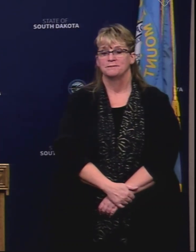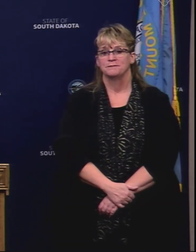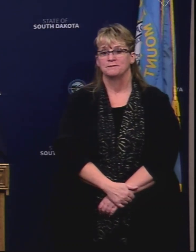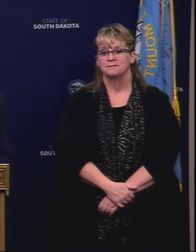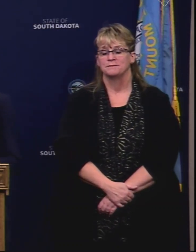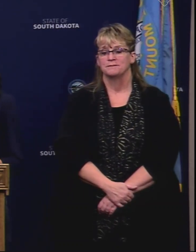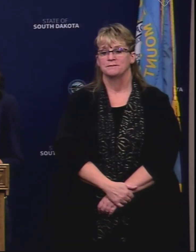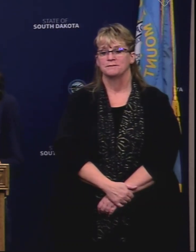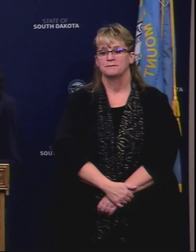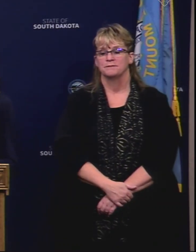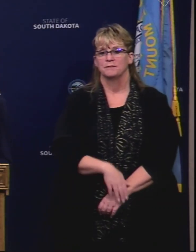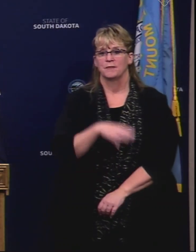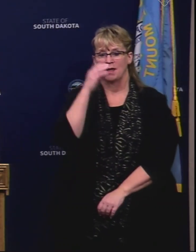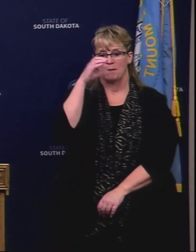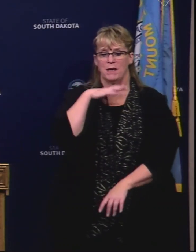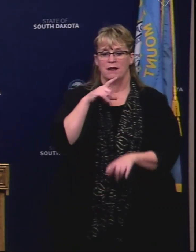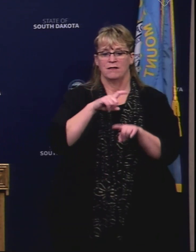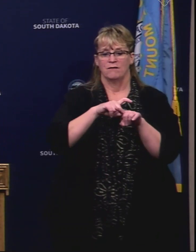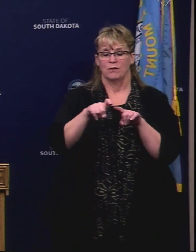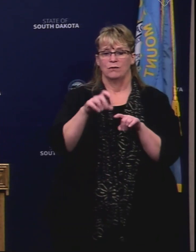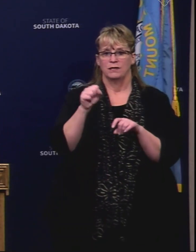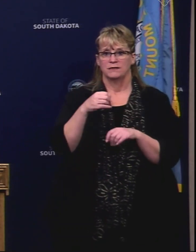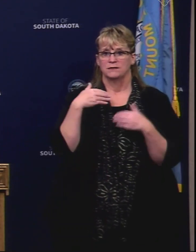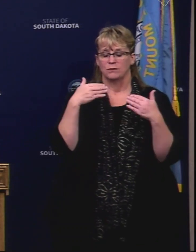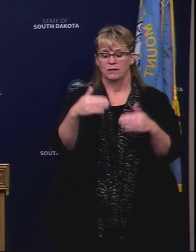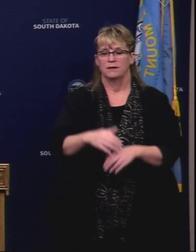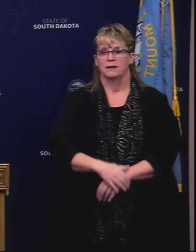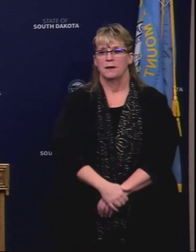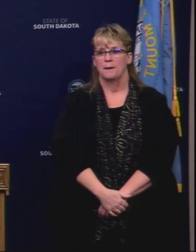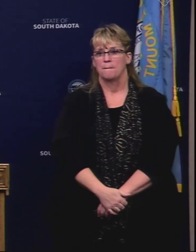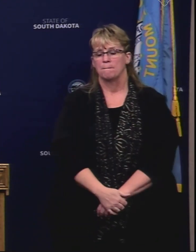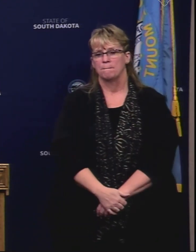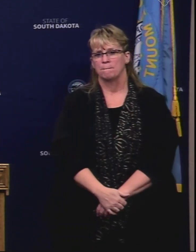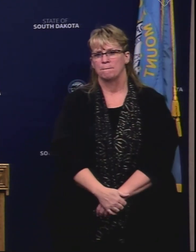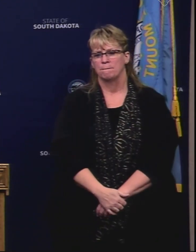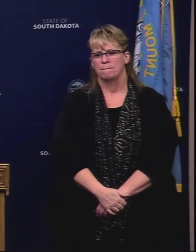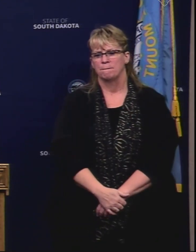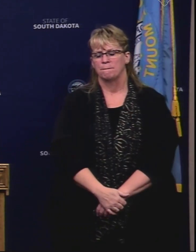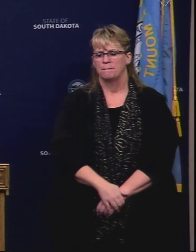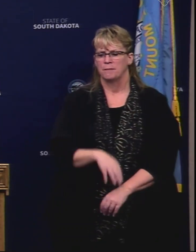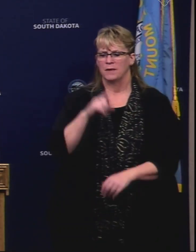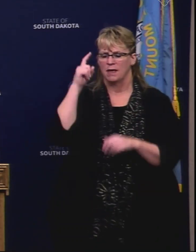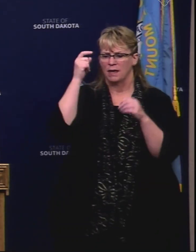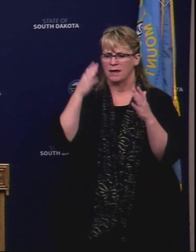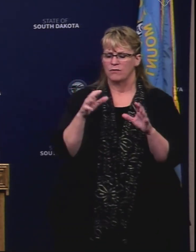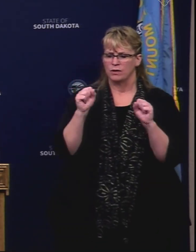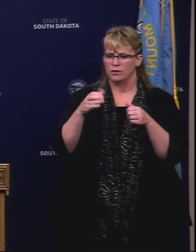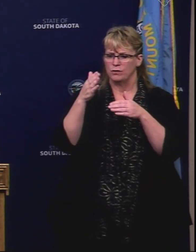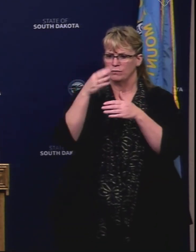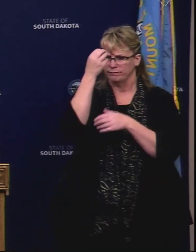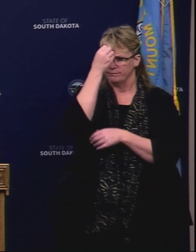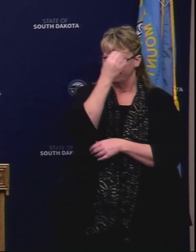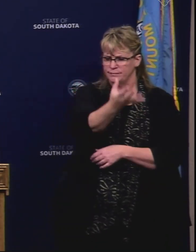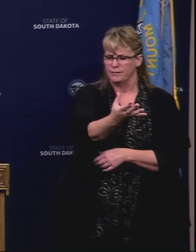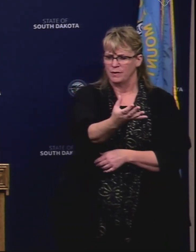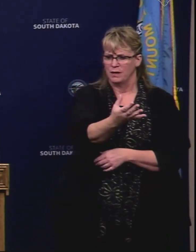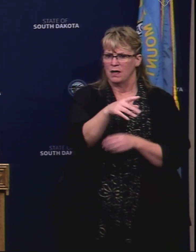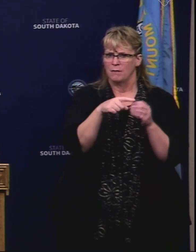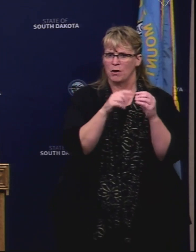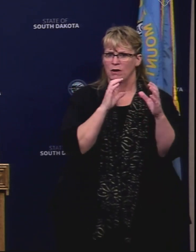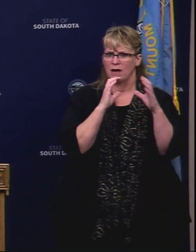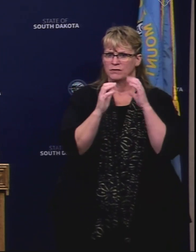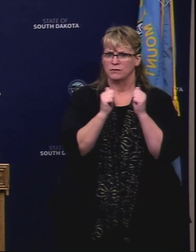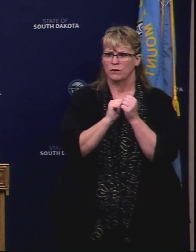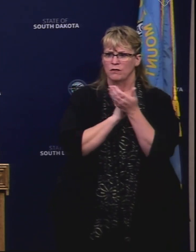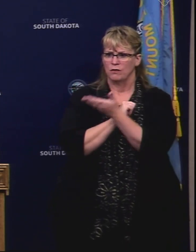Chairman Kugelberg, Forum News Service. Yes, go ahead. Yeah, Governor, I just wonder if there's any update on the potential conversation